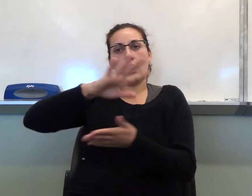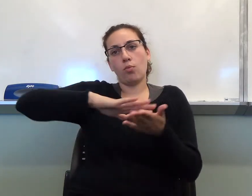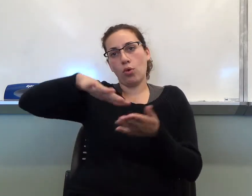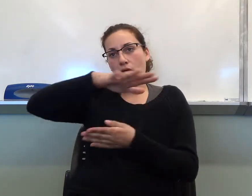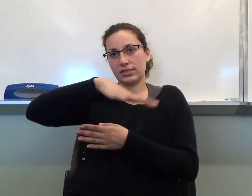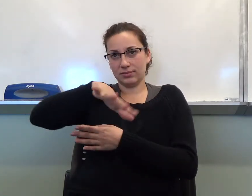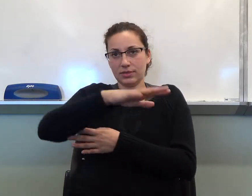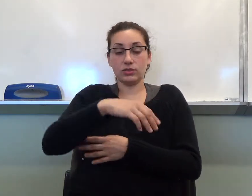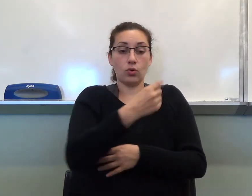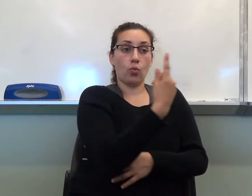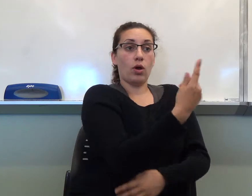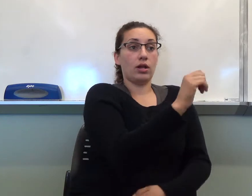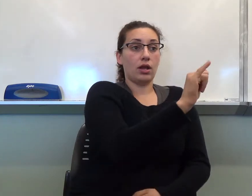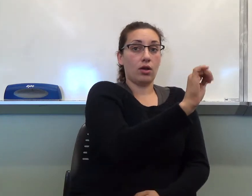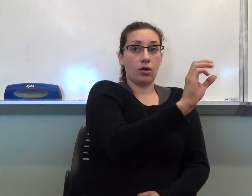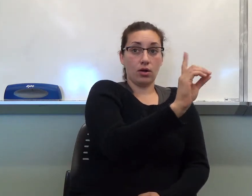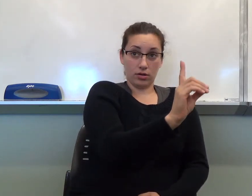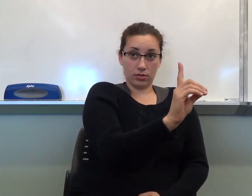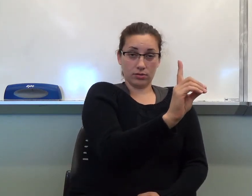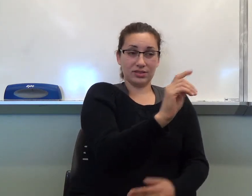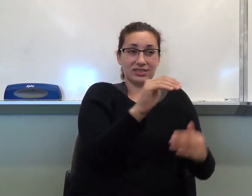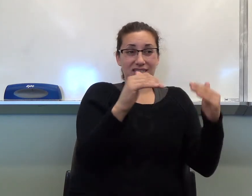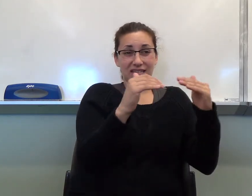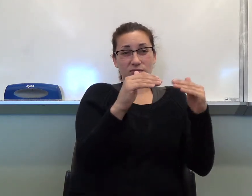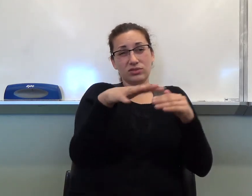equal to, approximately, equal